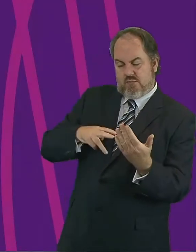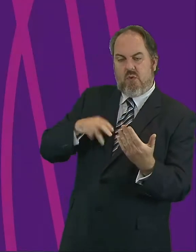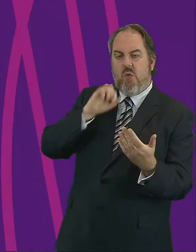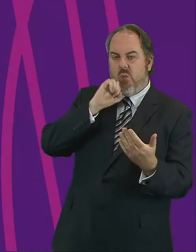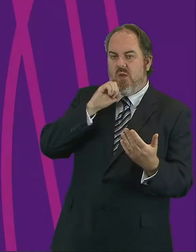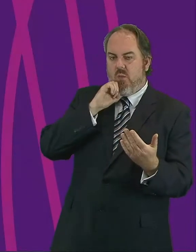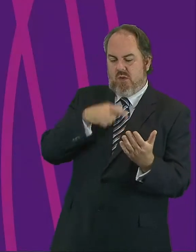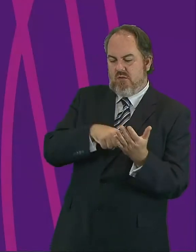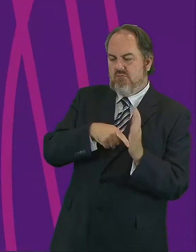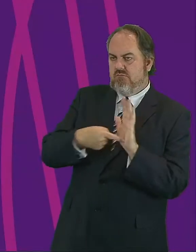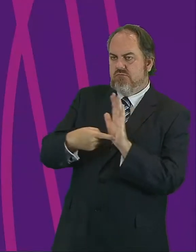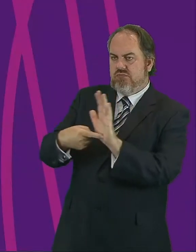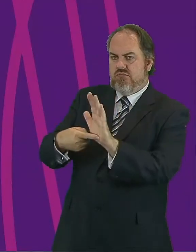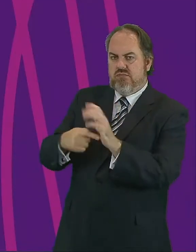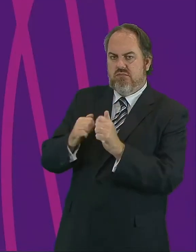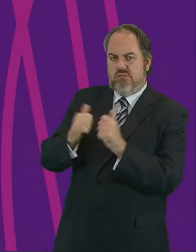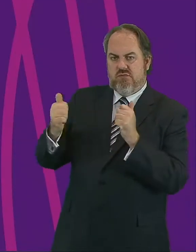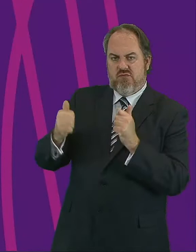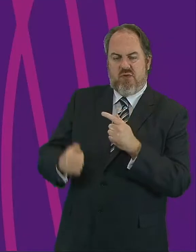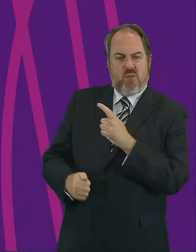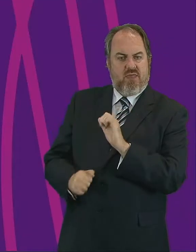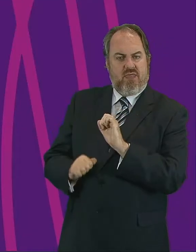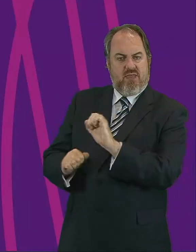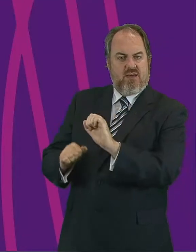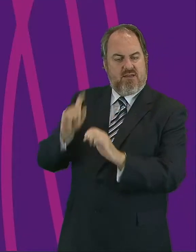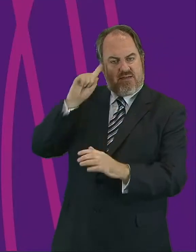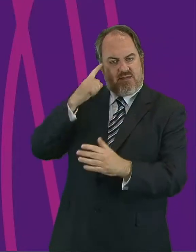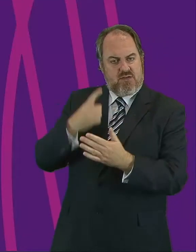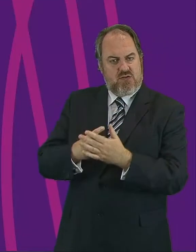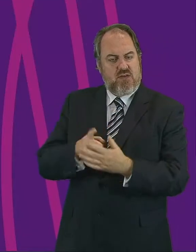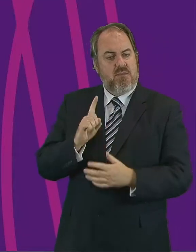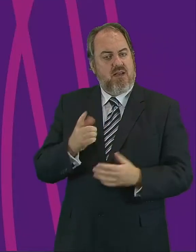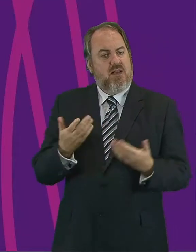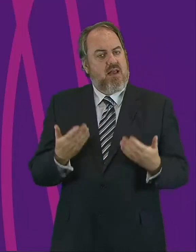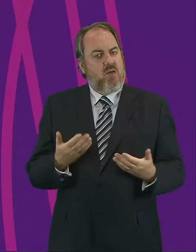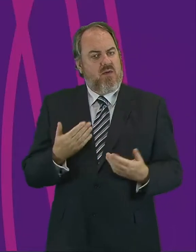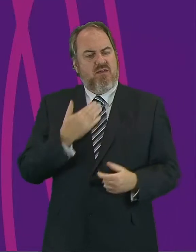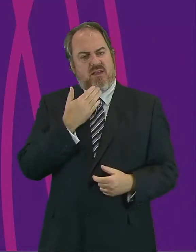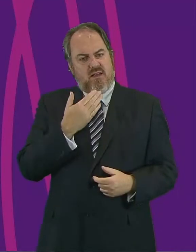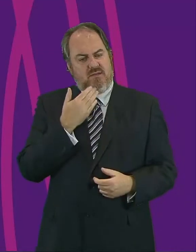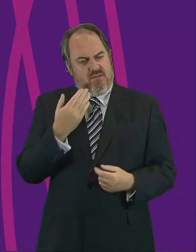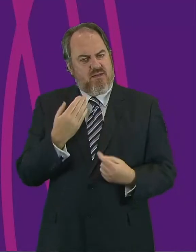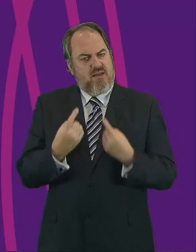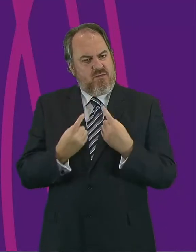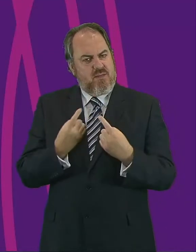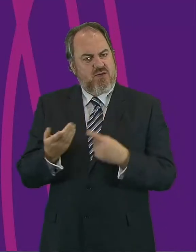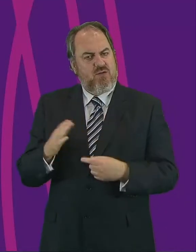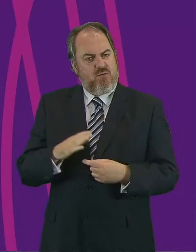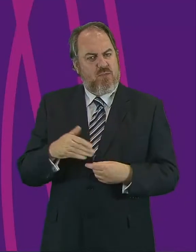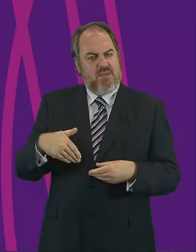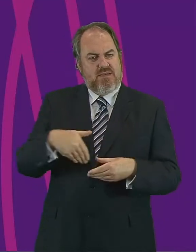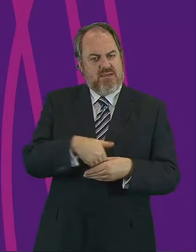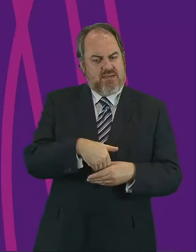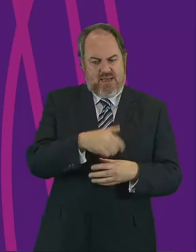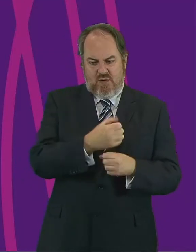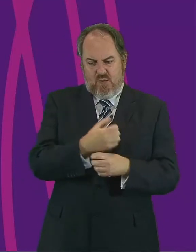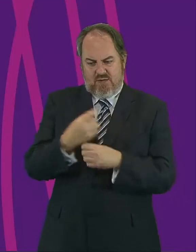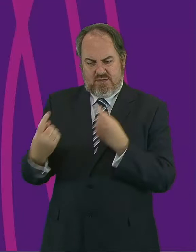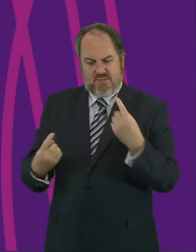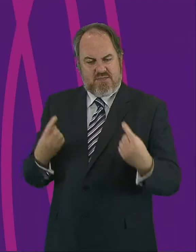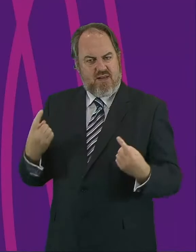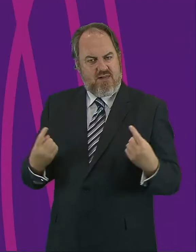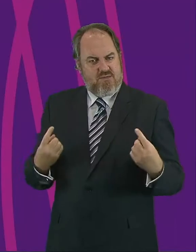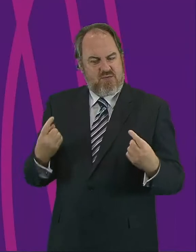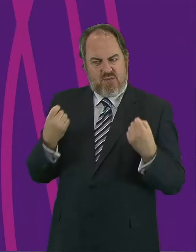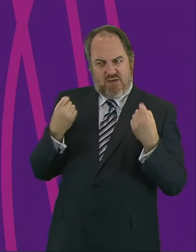what is intended. But there is enough in this document and enough information now coming from stakeholders about their concerns to make us believe that we must